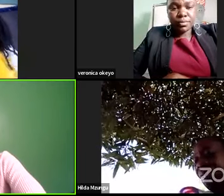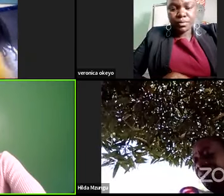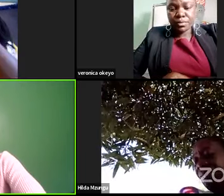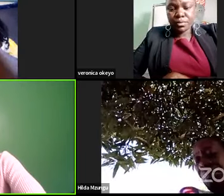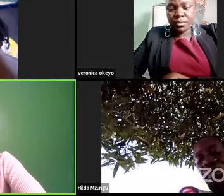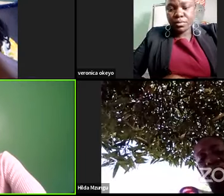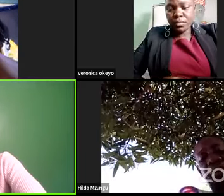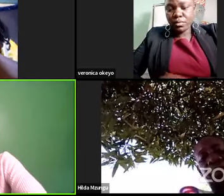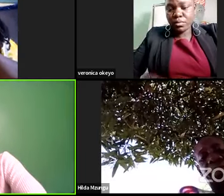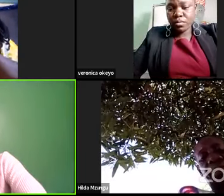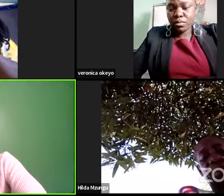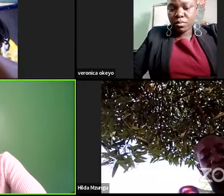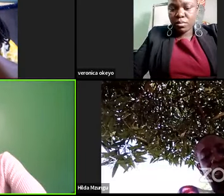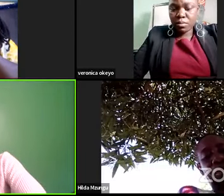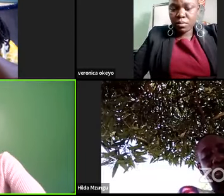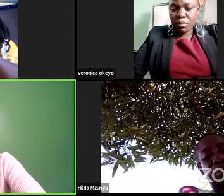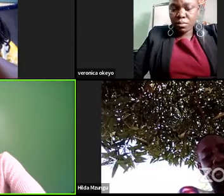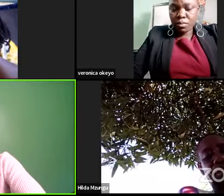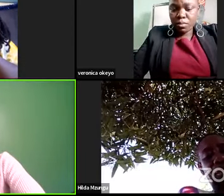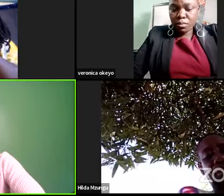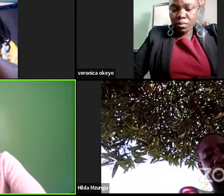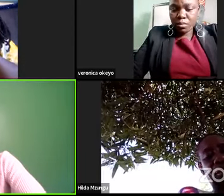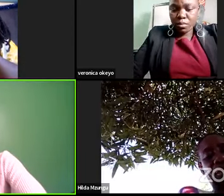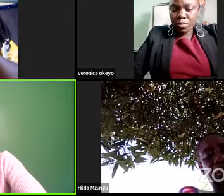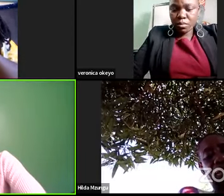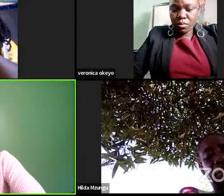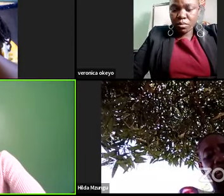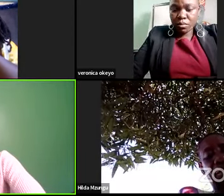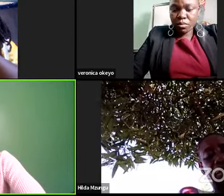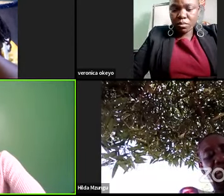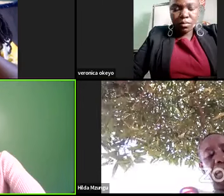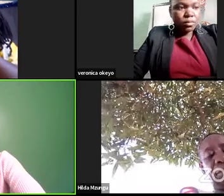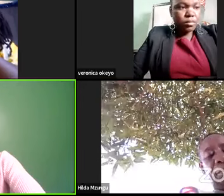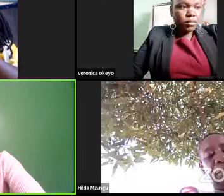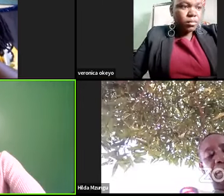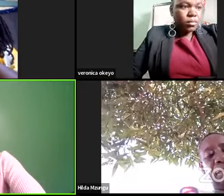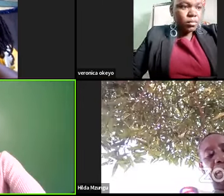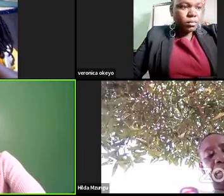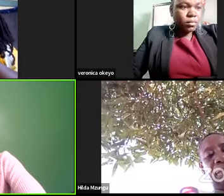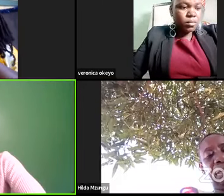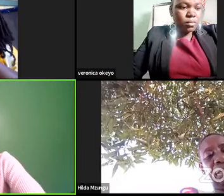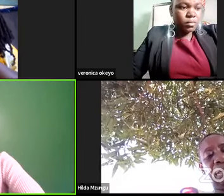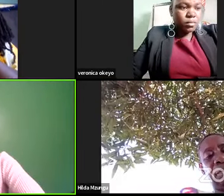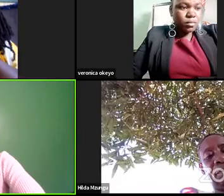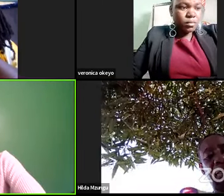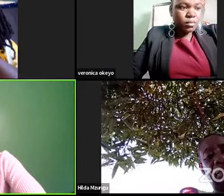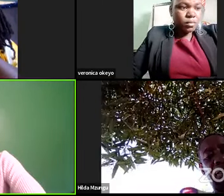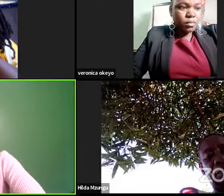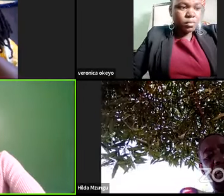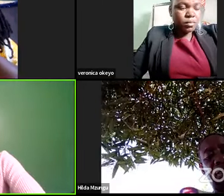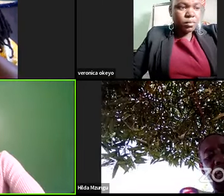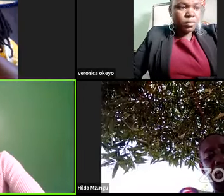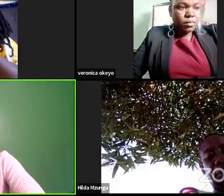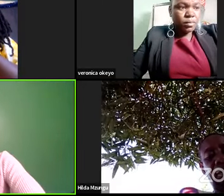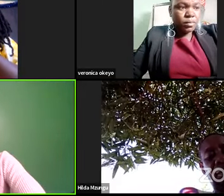I kindly request that maybe you tell us your name, where you are coming from, and then also what you do, and any relevant thing